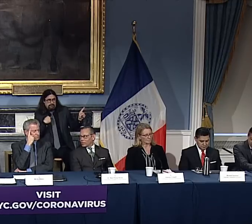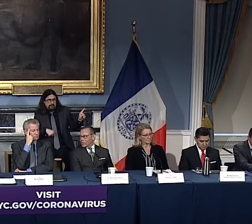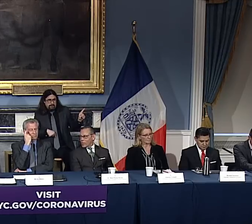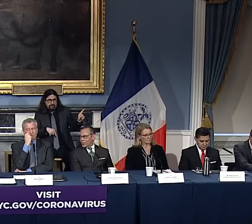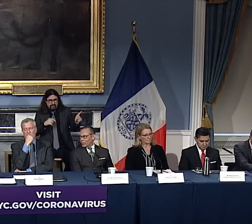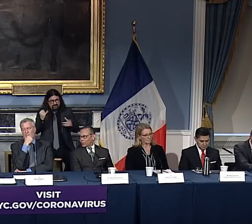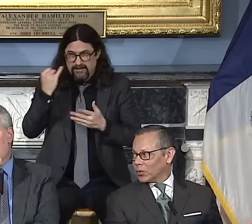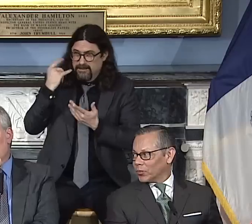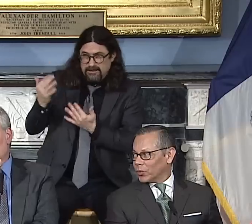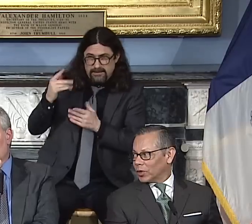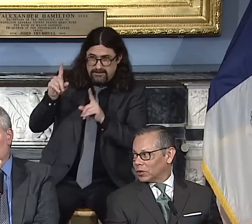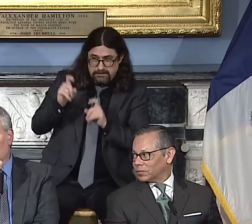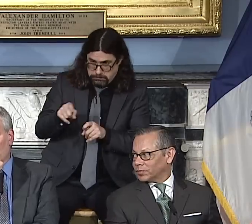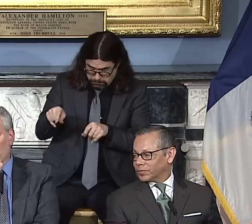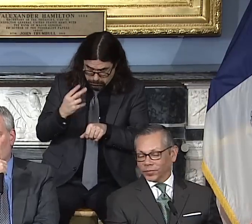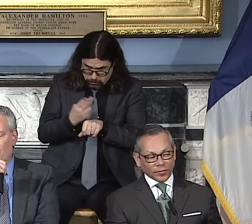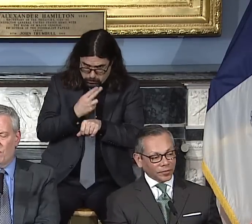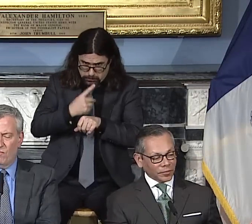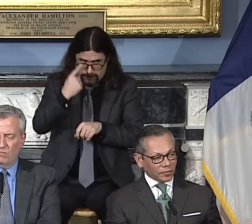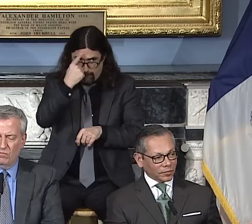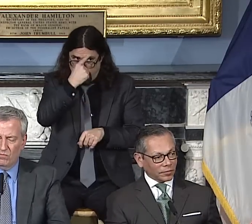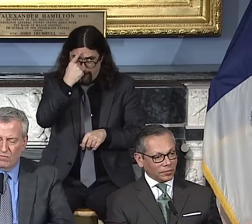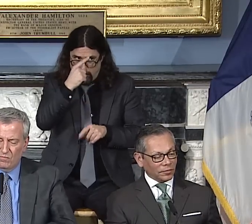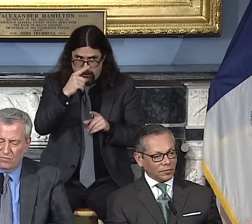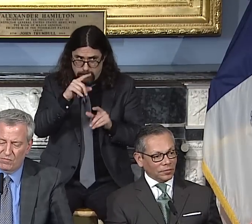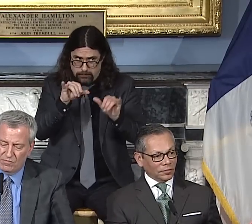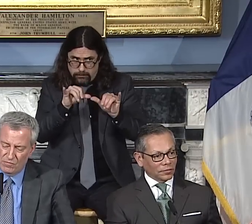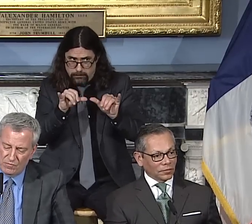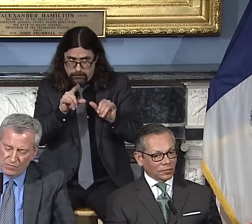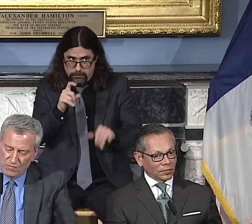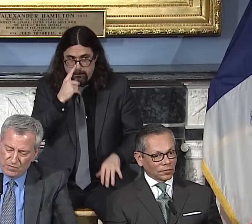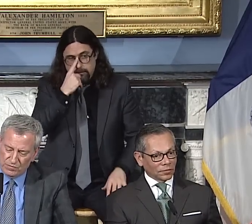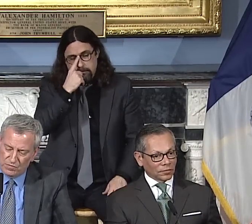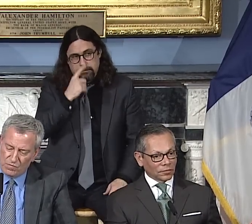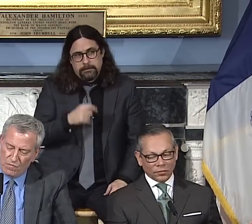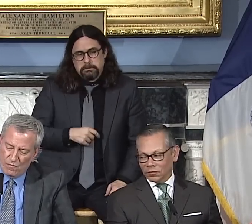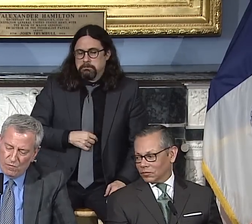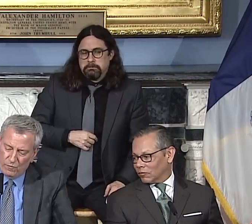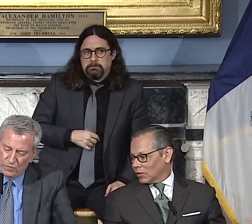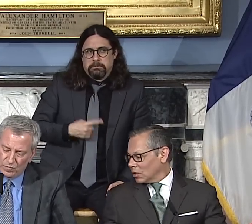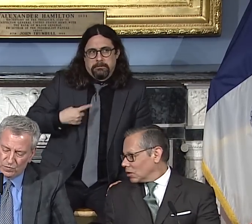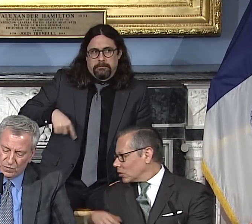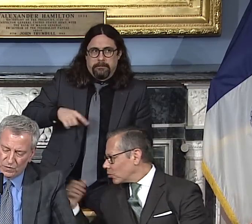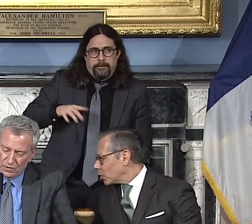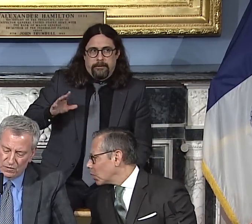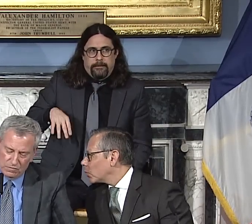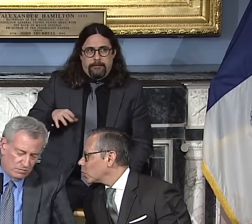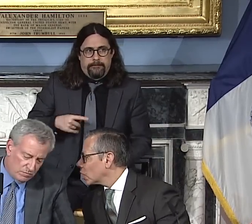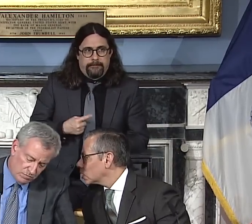We haven't discussed that, but I think right now, given all the conversation about testing capacity,